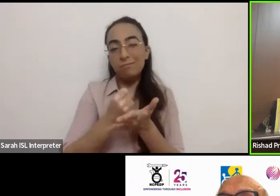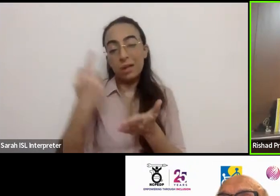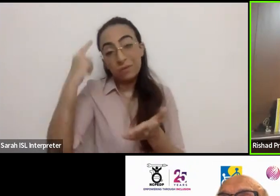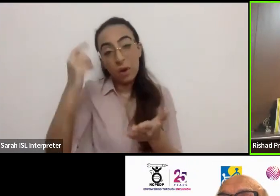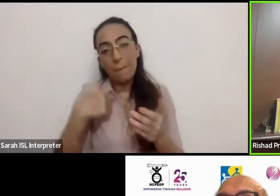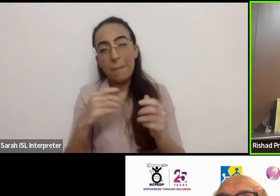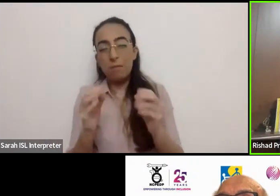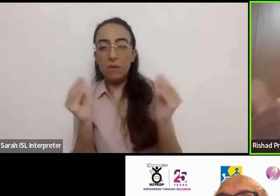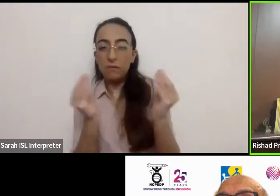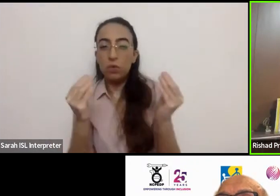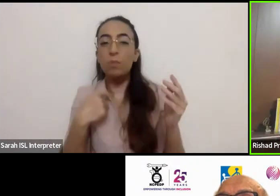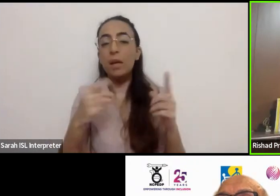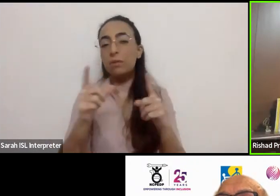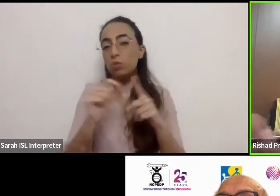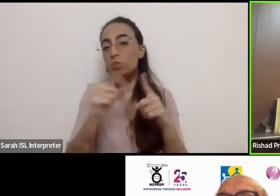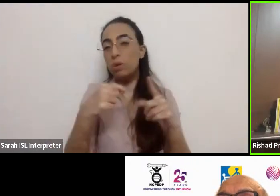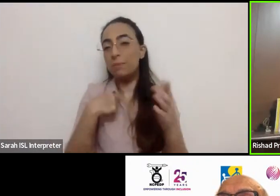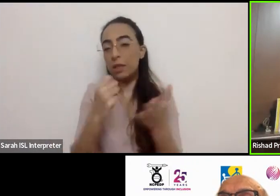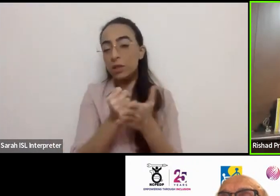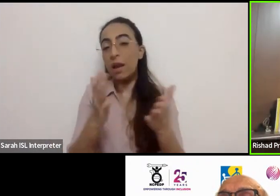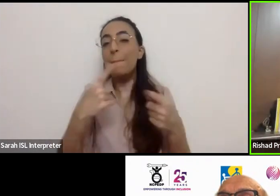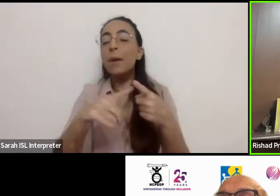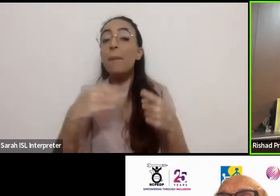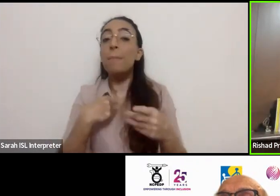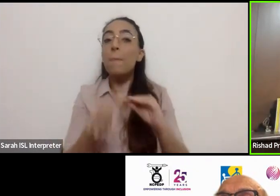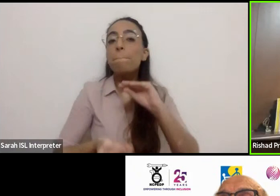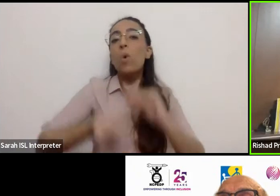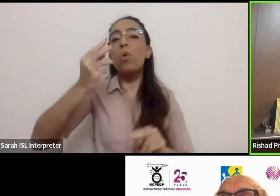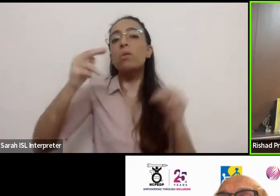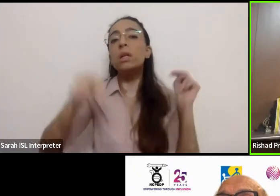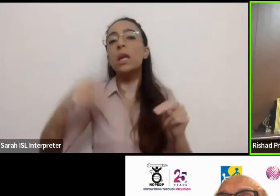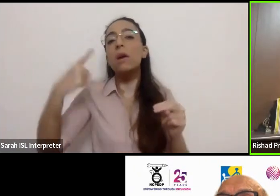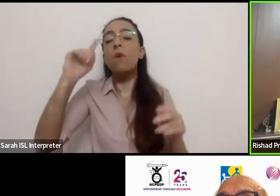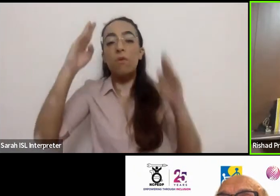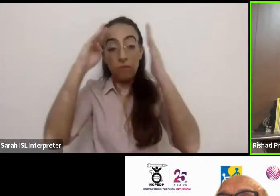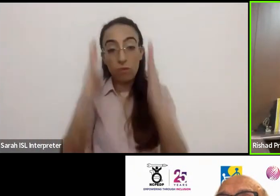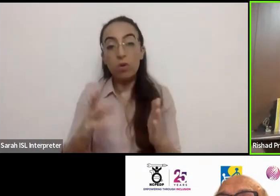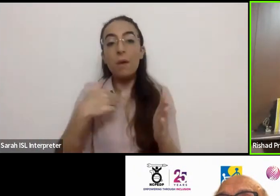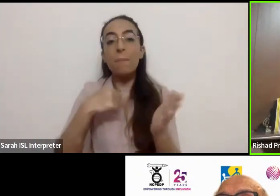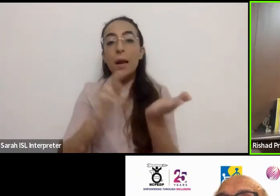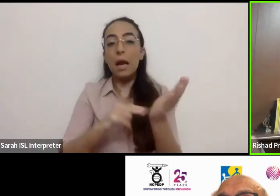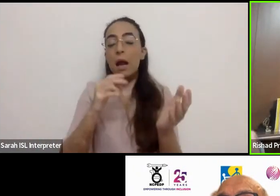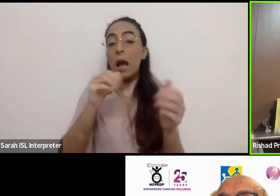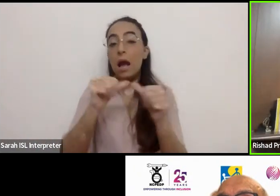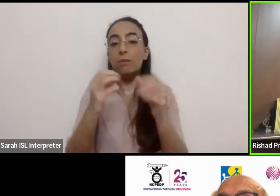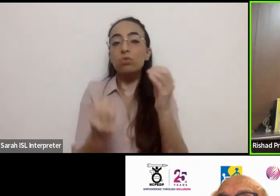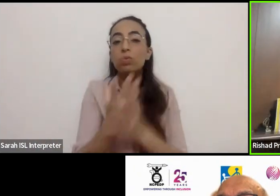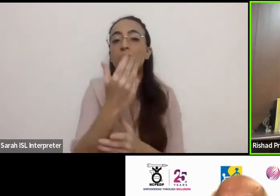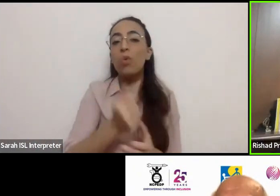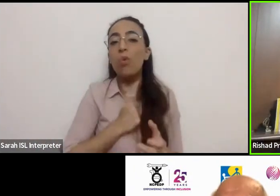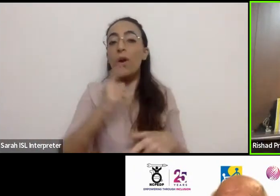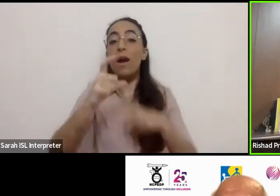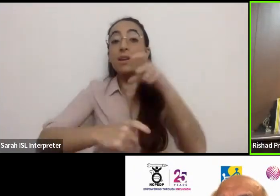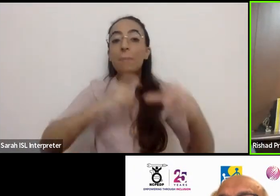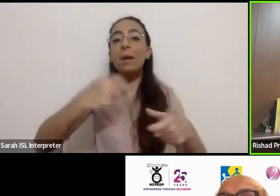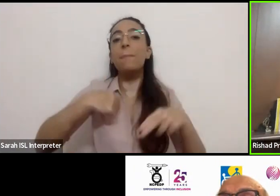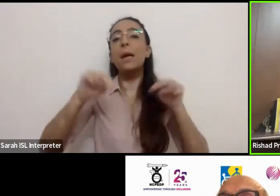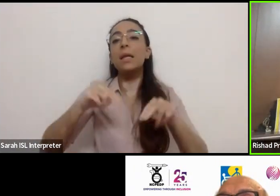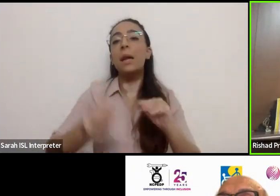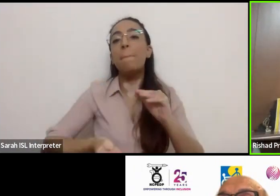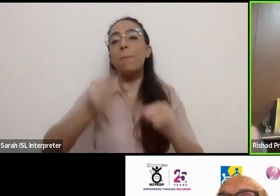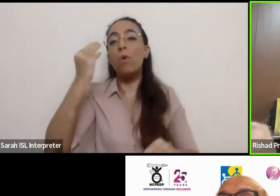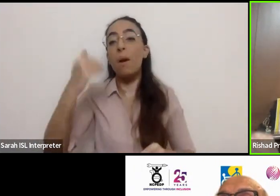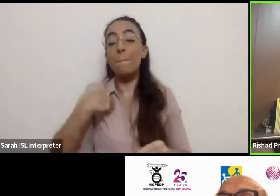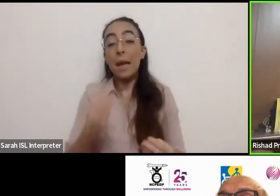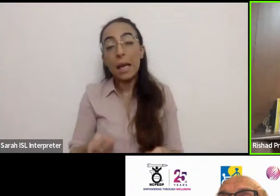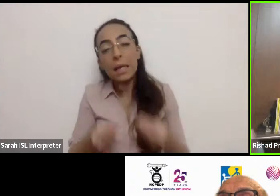extent, but we can be scaling more, and that's a focus inside of the organization as to how we focus more. But at least creating that opportunity so someone is